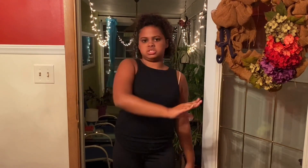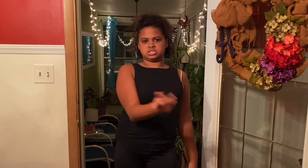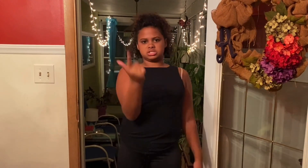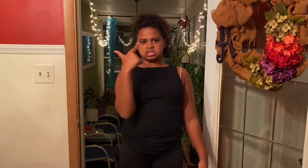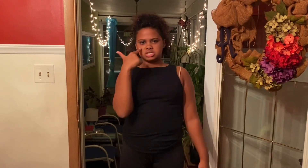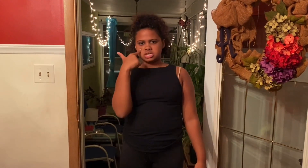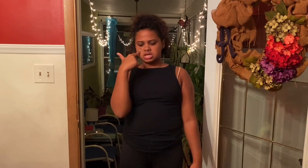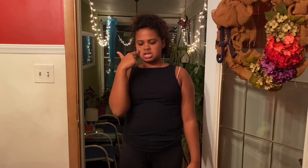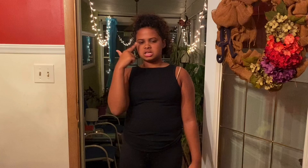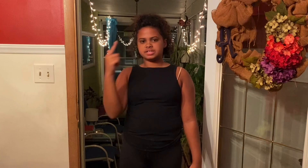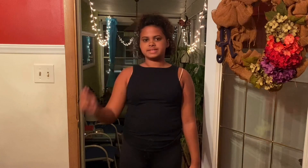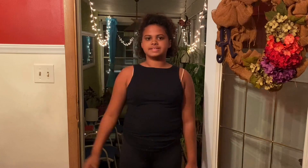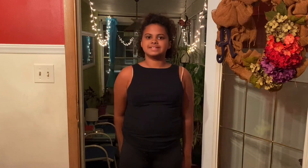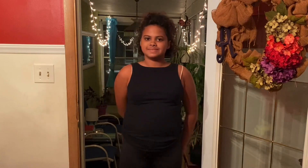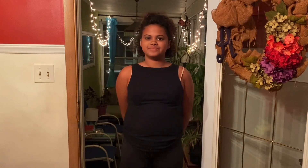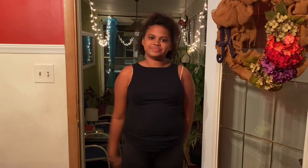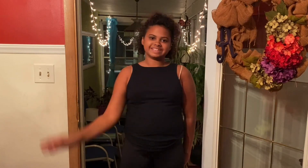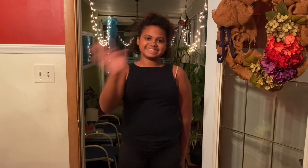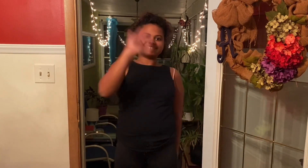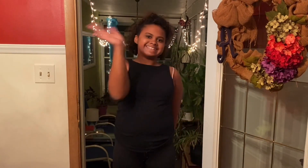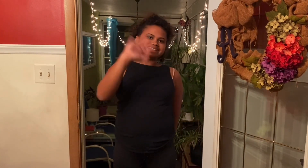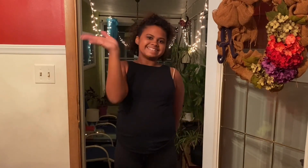ocean eyes eyes